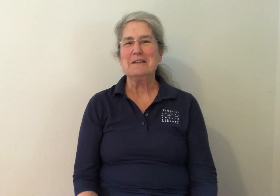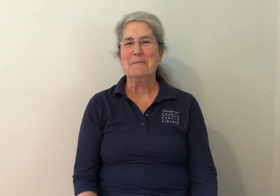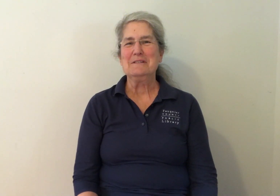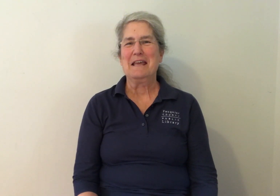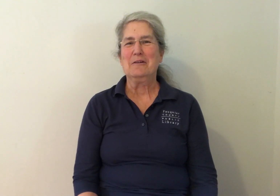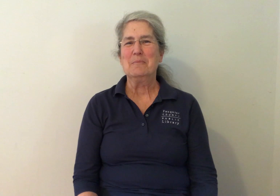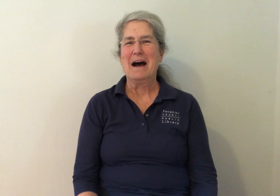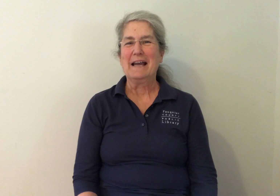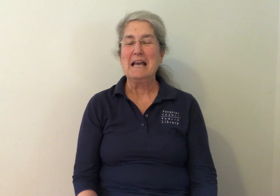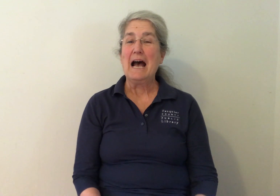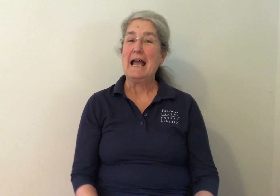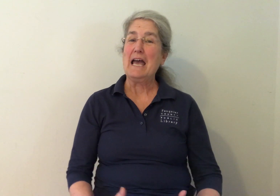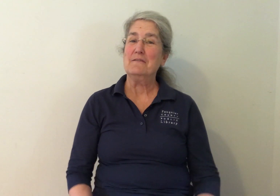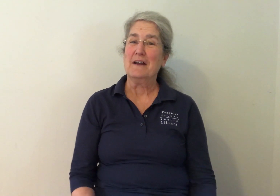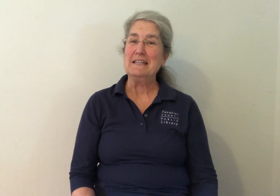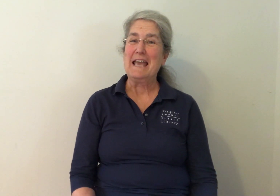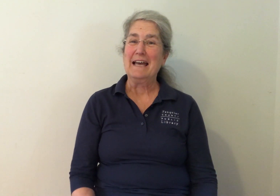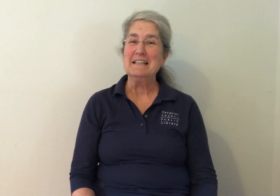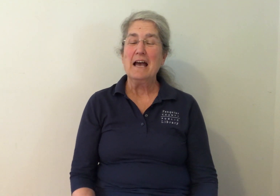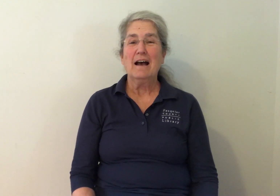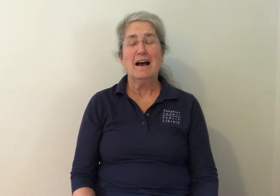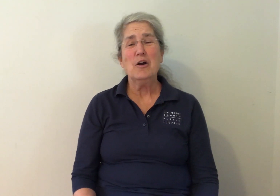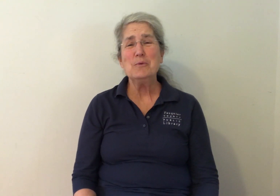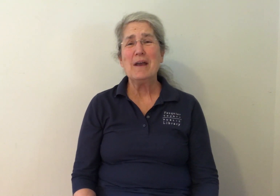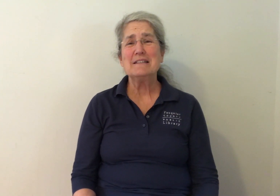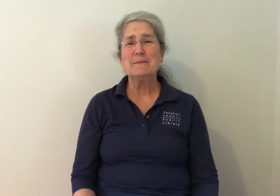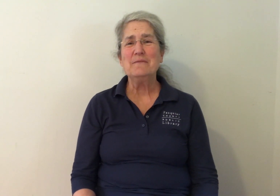time to say goodbye. I had fun again. I hope you had some fun